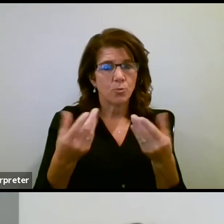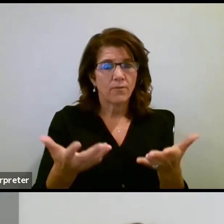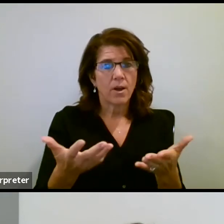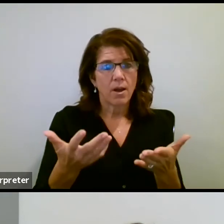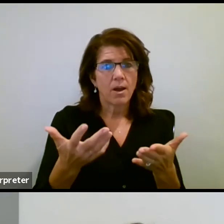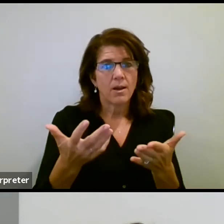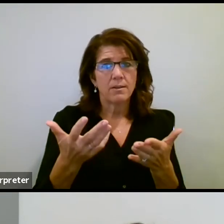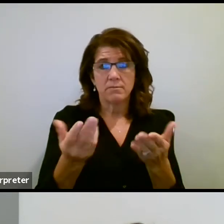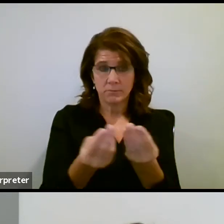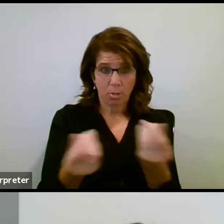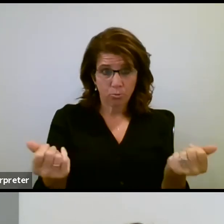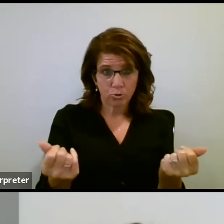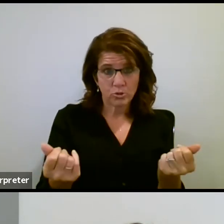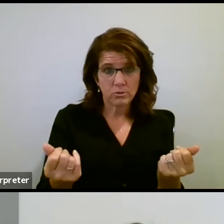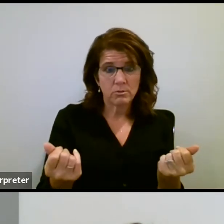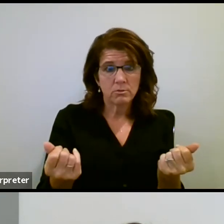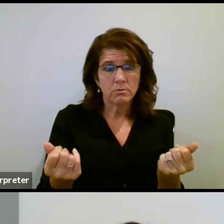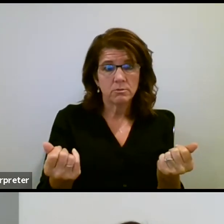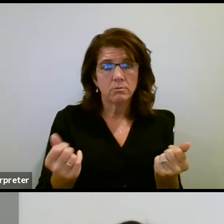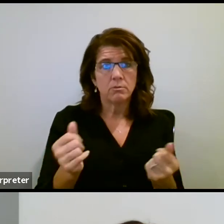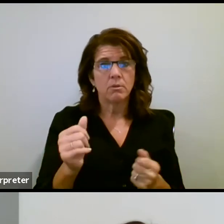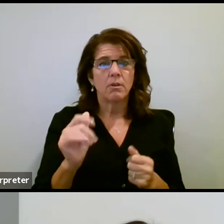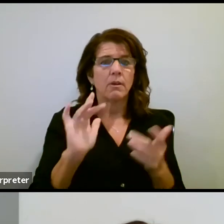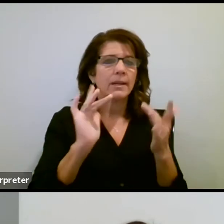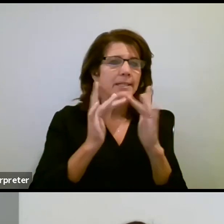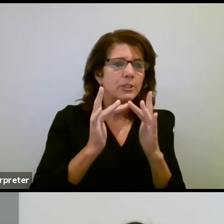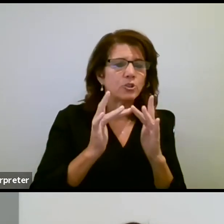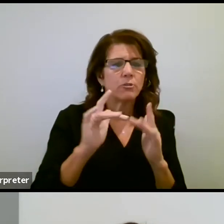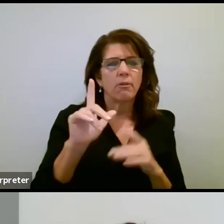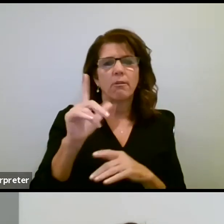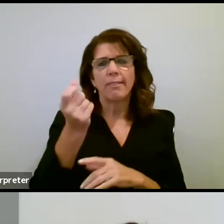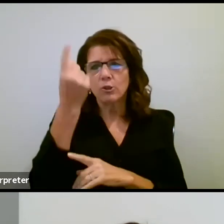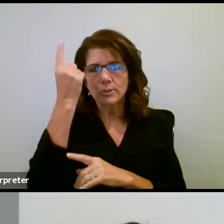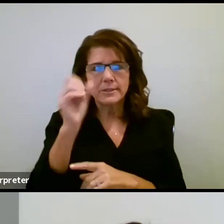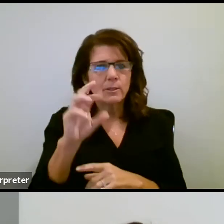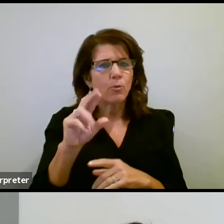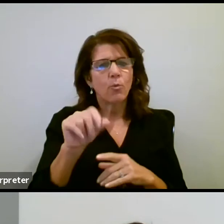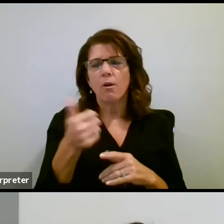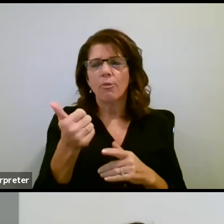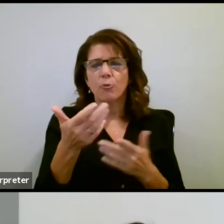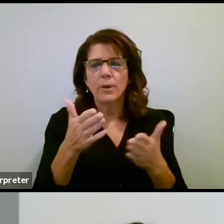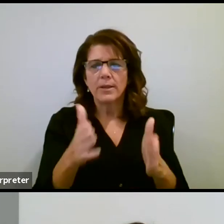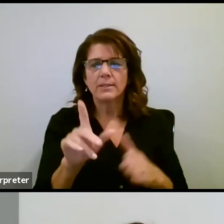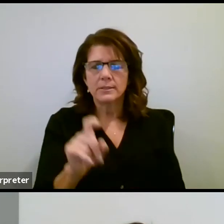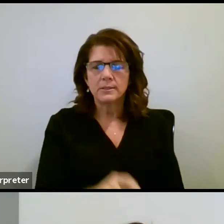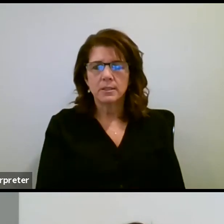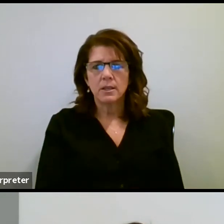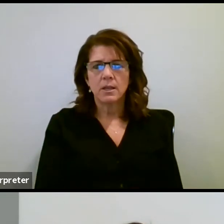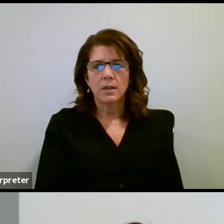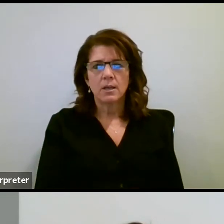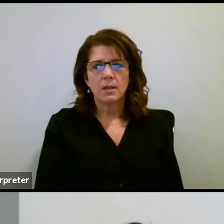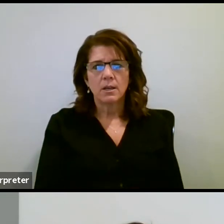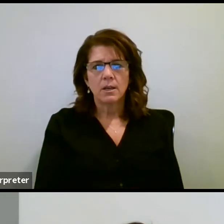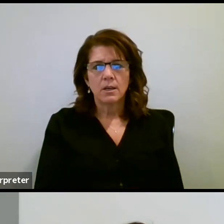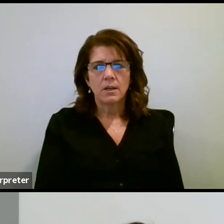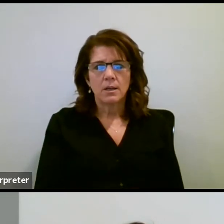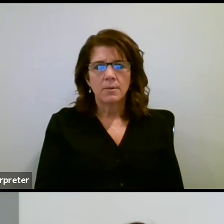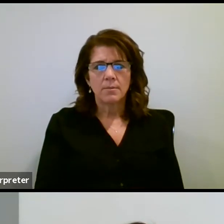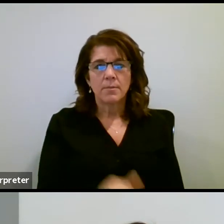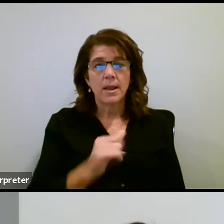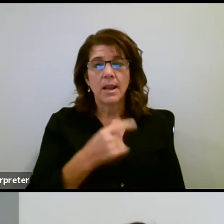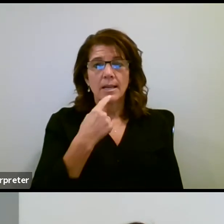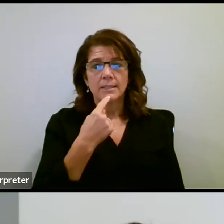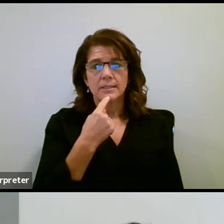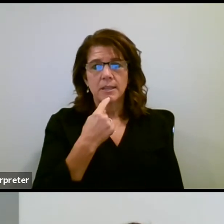of these solutions itself, whether it's digital literacy or other aspects? So just as said,